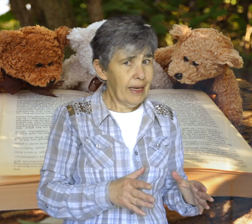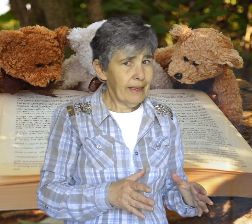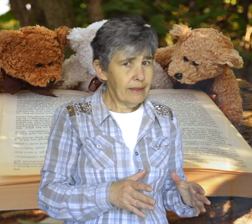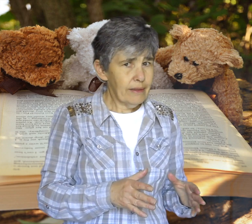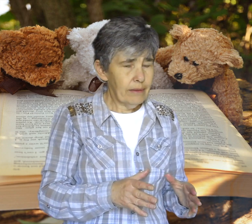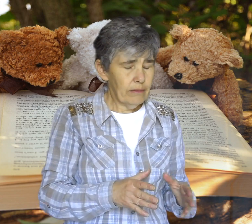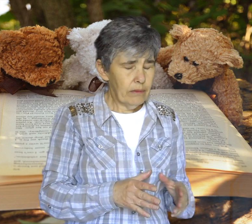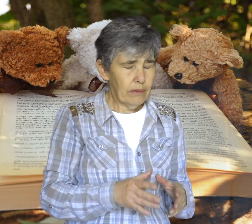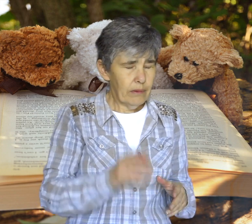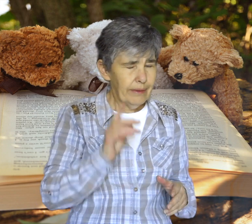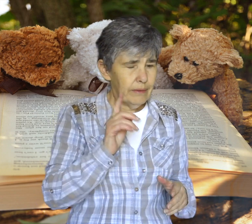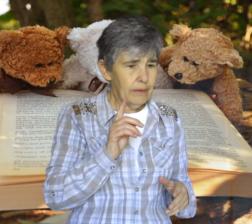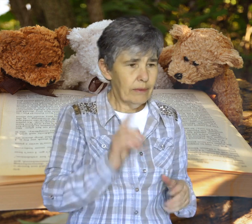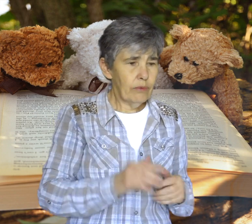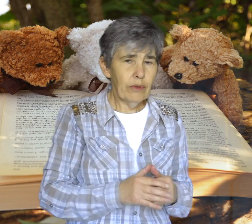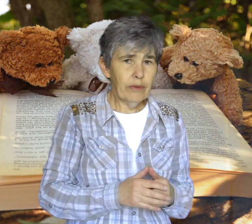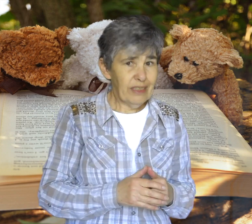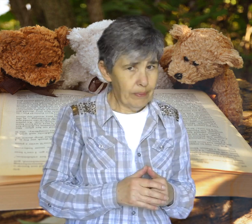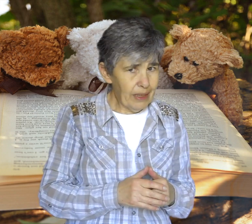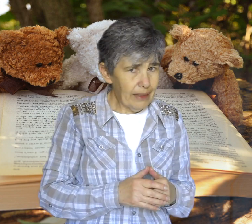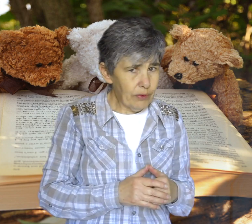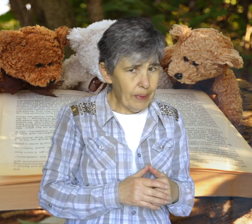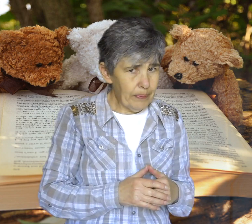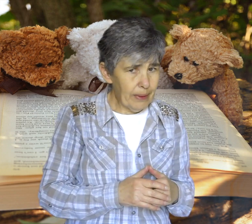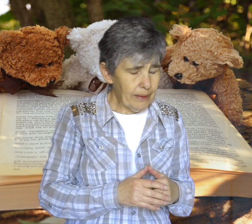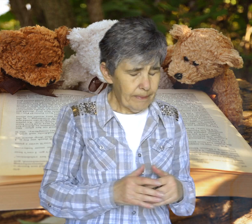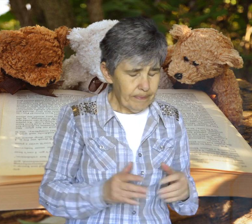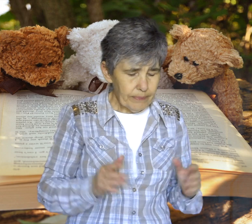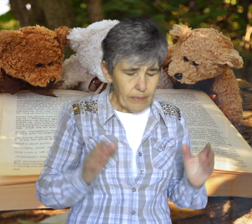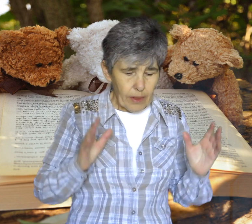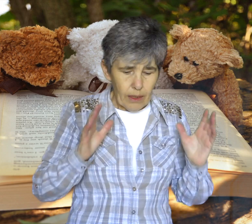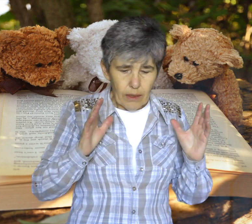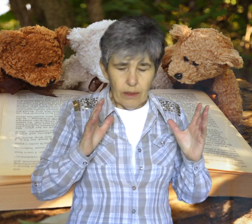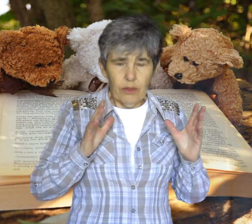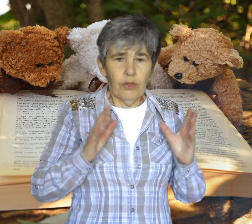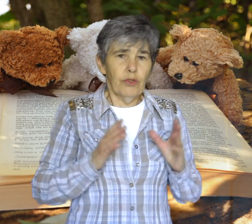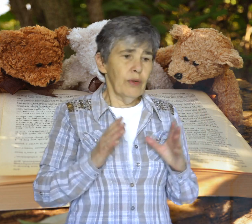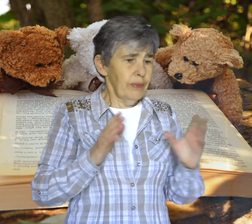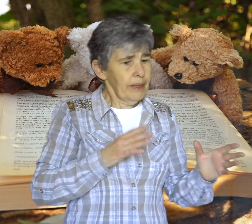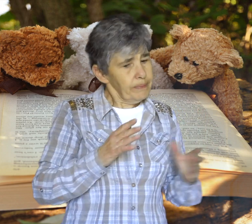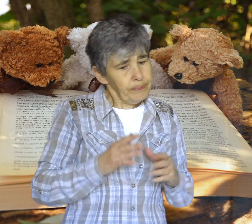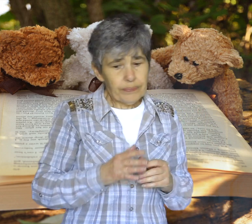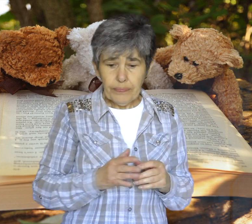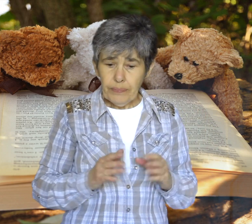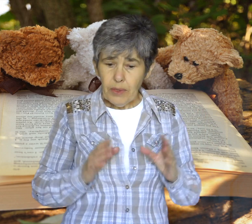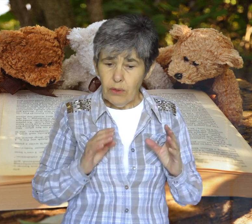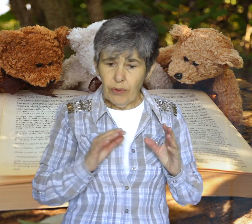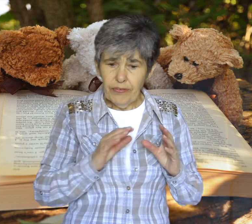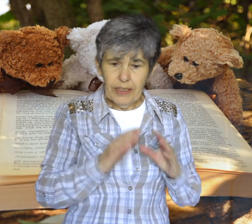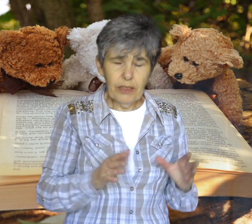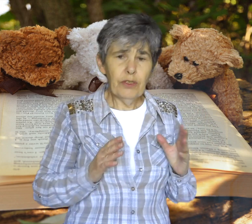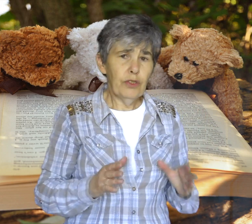bears. Dim light, remember? So anyway, we finished the